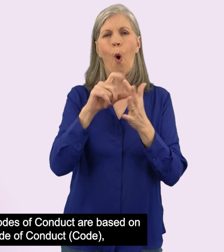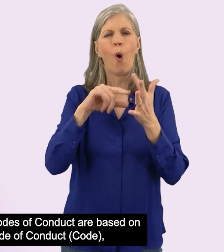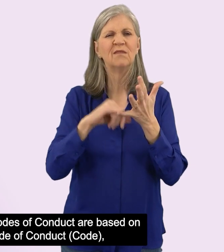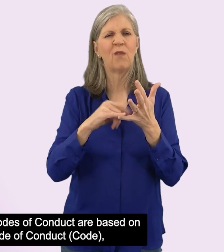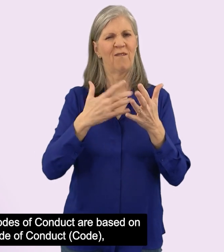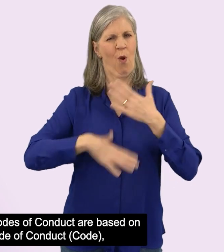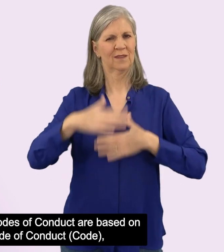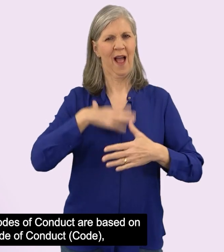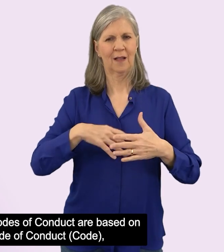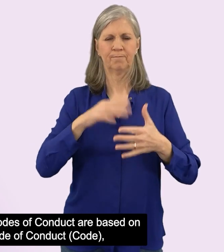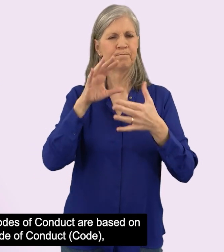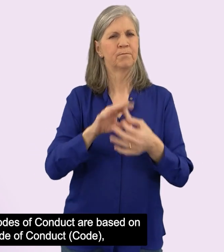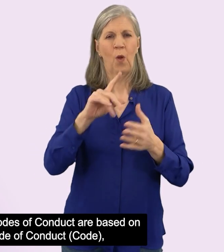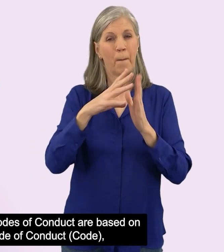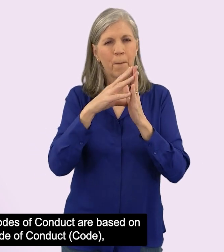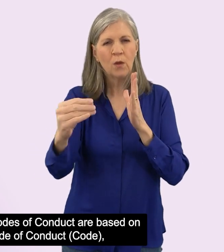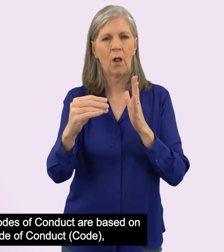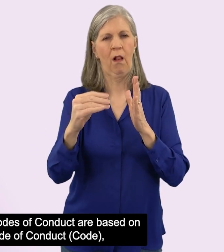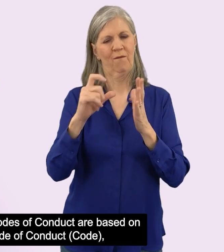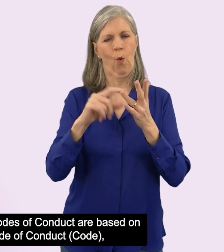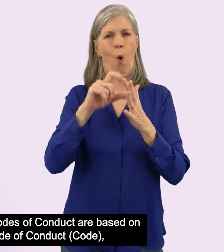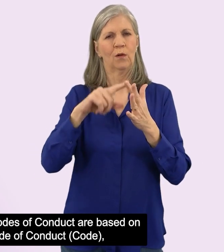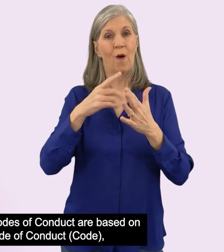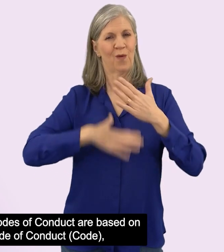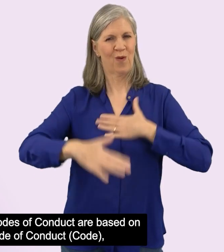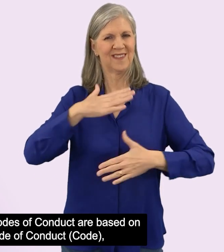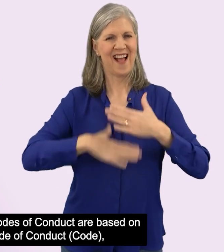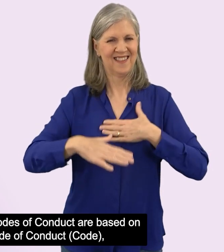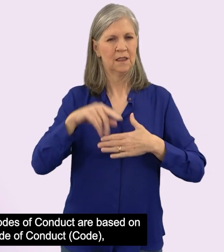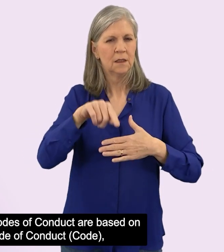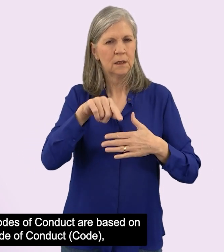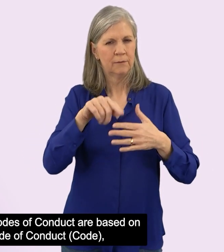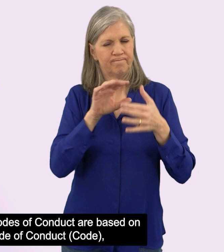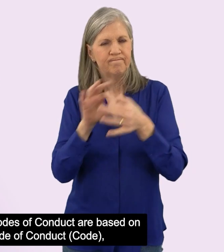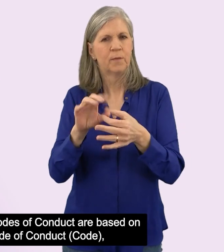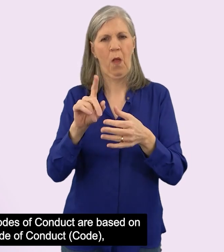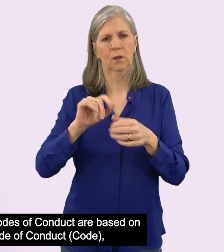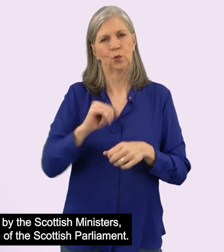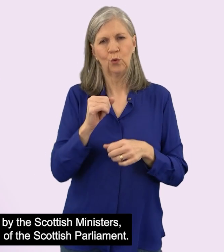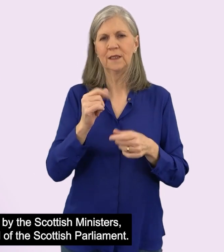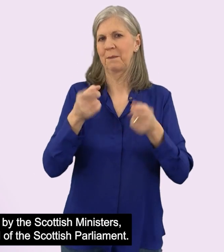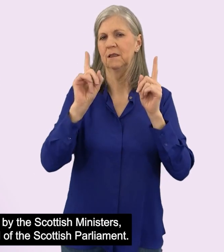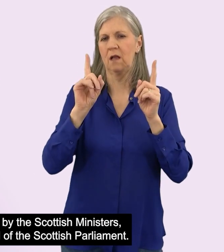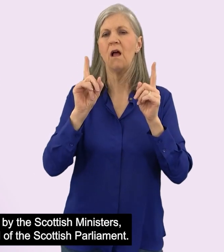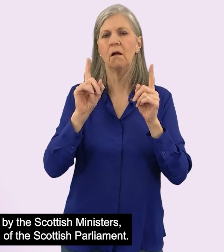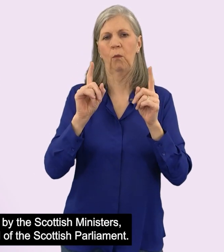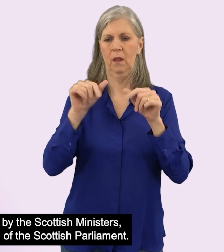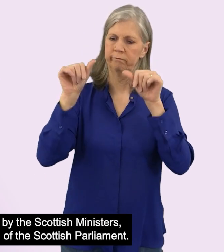These individuals' codes of conduct are based on a Model Code of Conduct code, which is issued by the Scottish